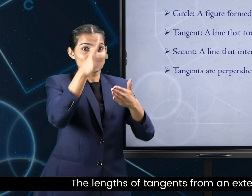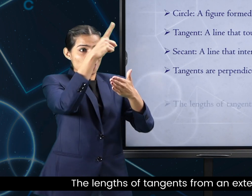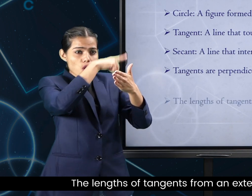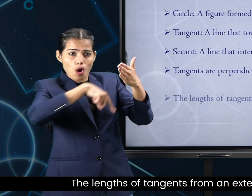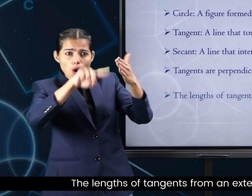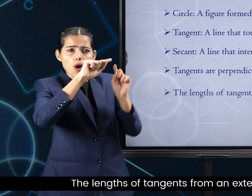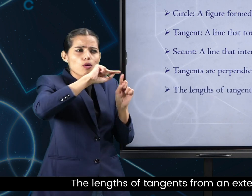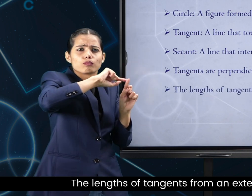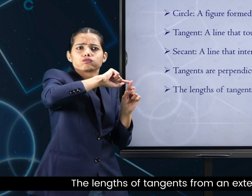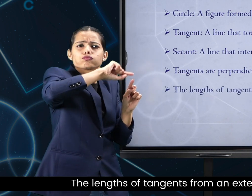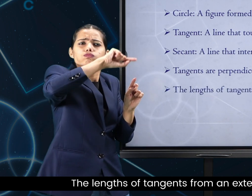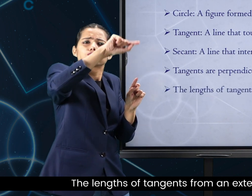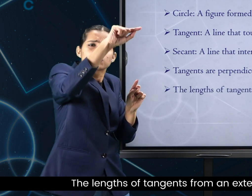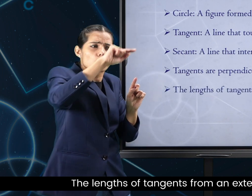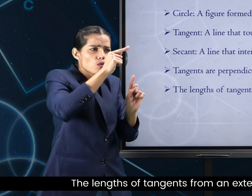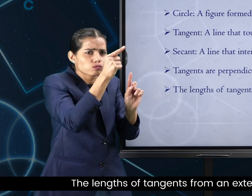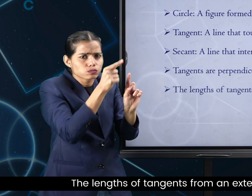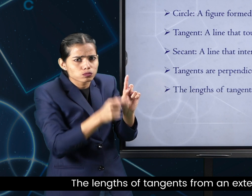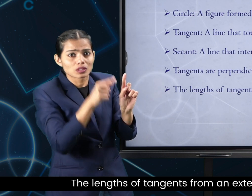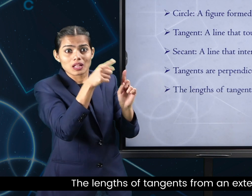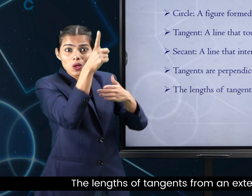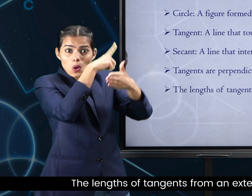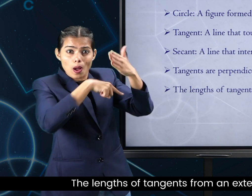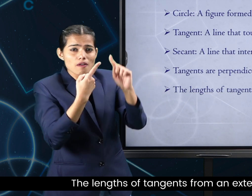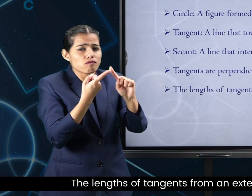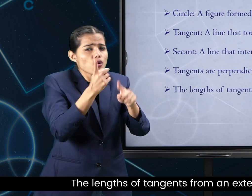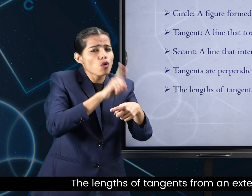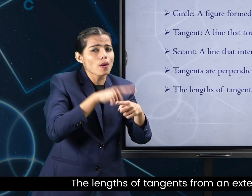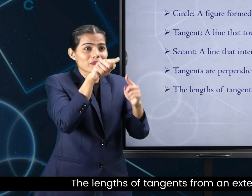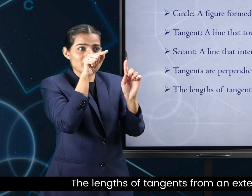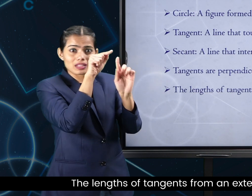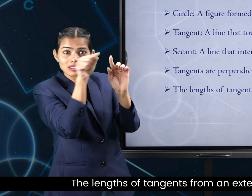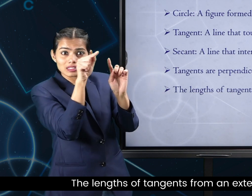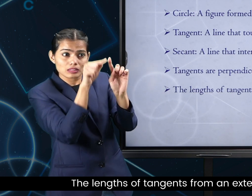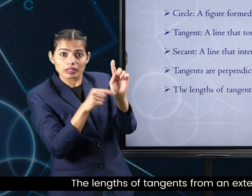The length of tangents from an external point to a circle are equal.